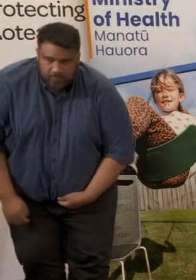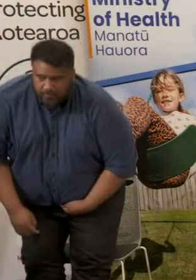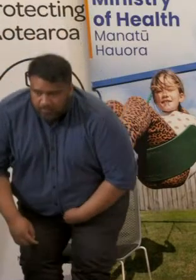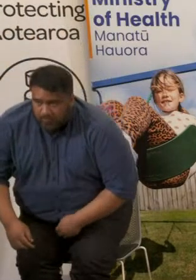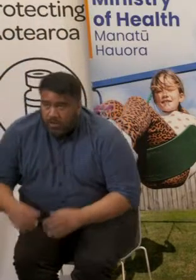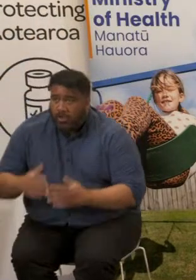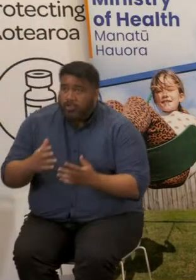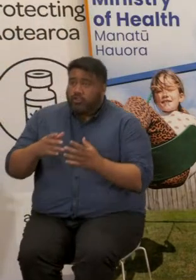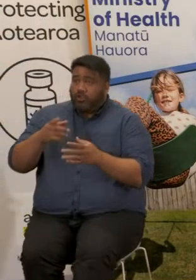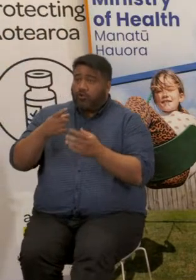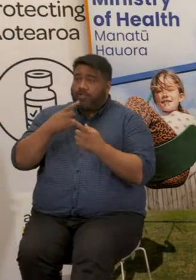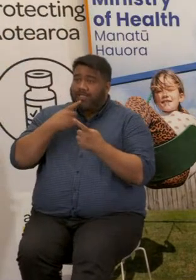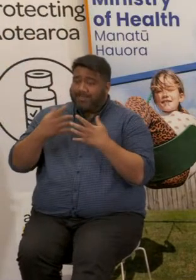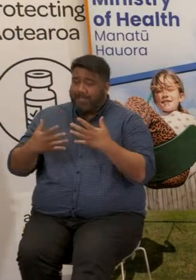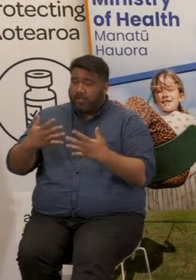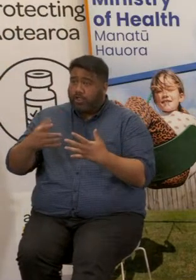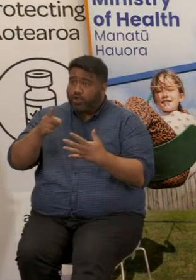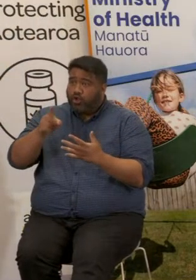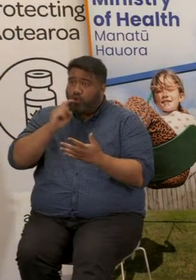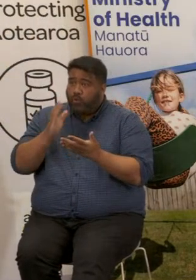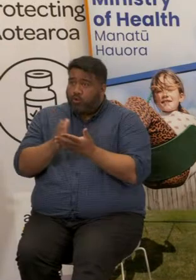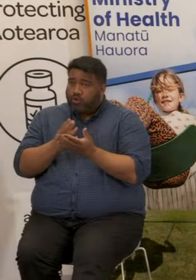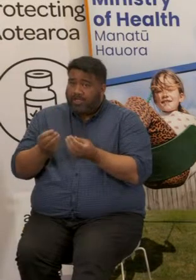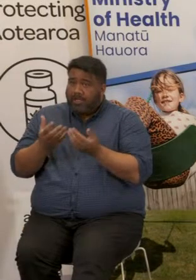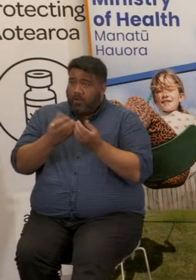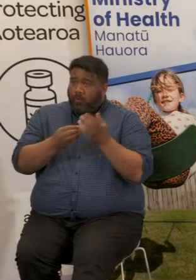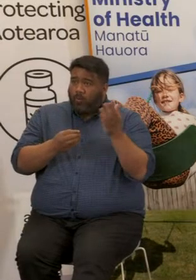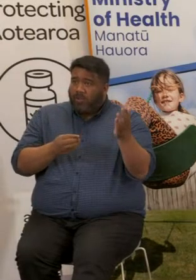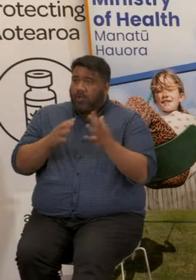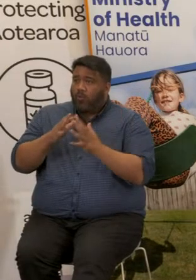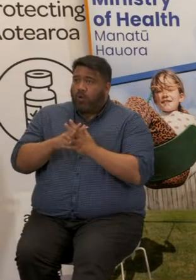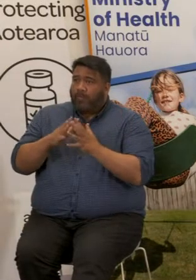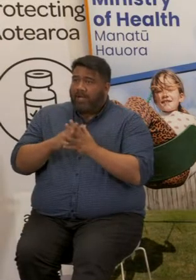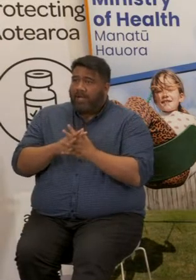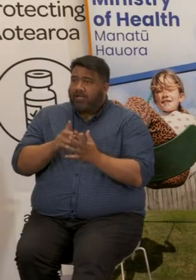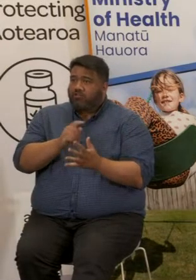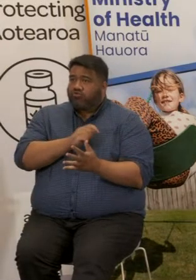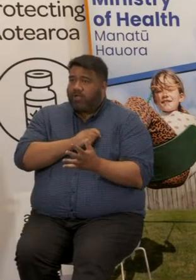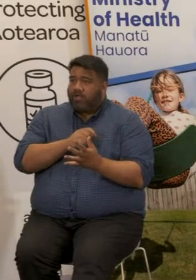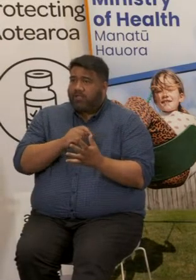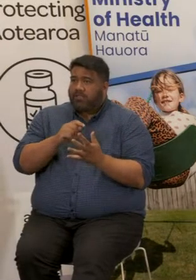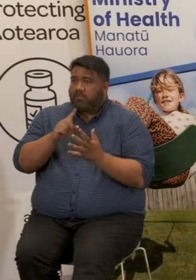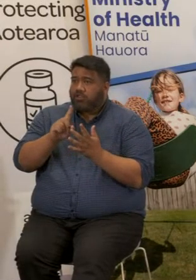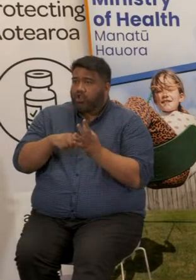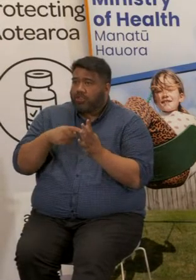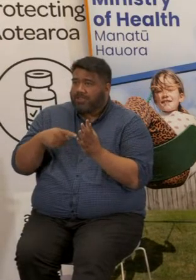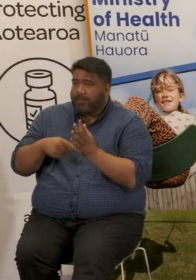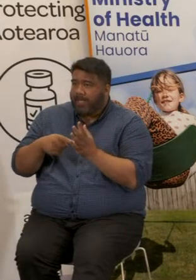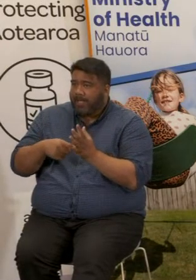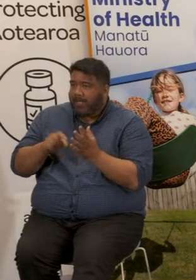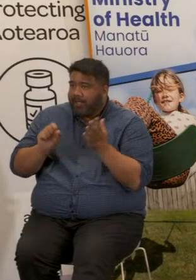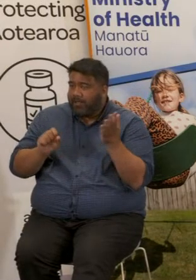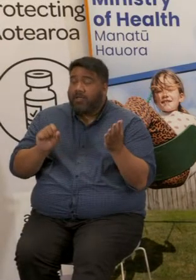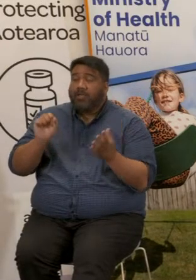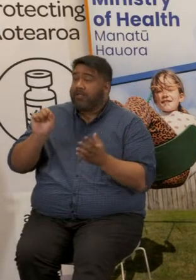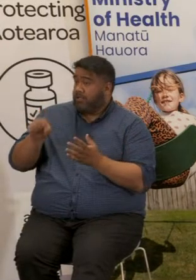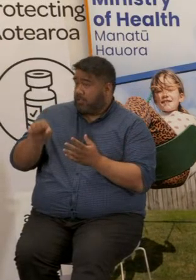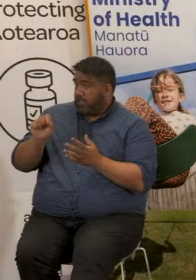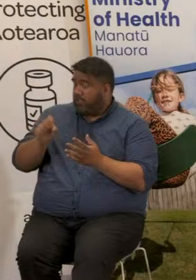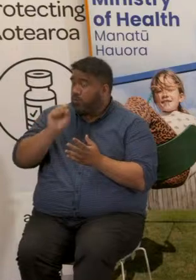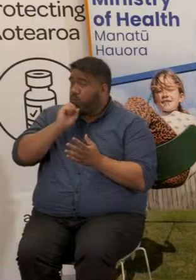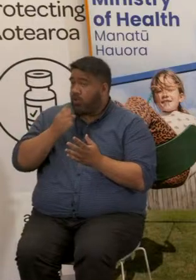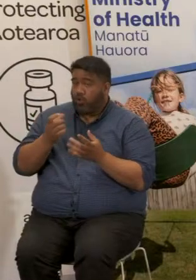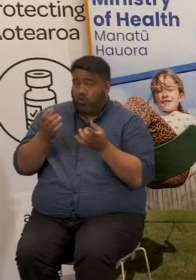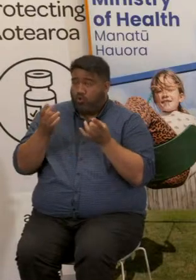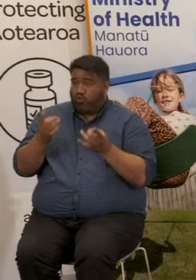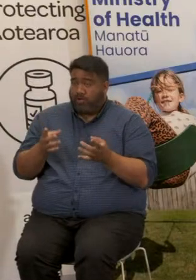his latest request? Yes, it is, where those conversations have happened locally, and already we've done that in Tamaki